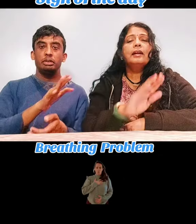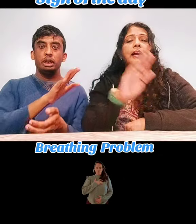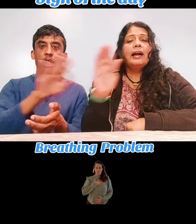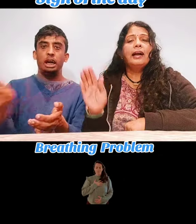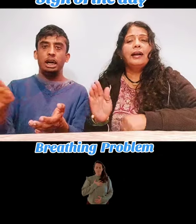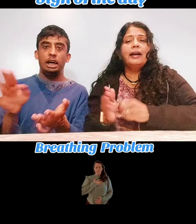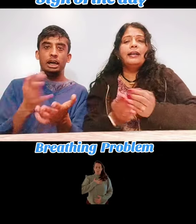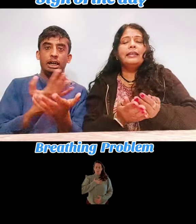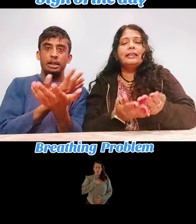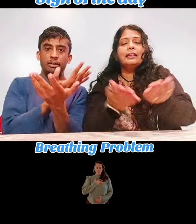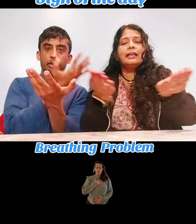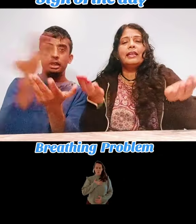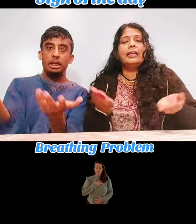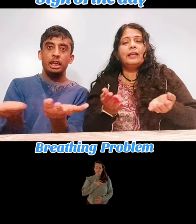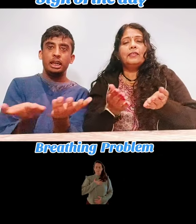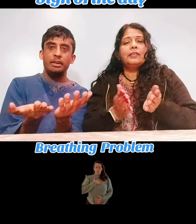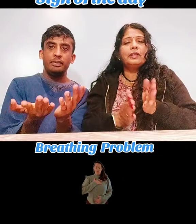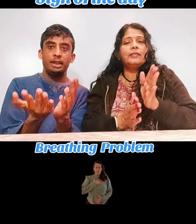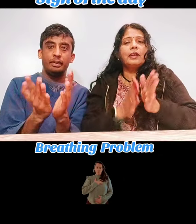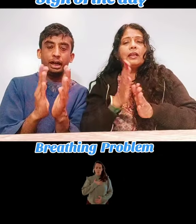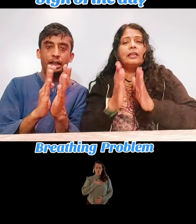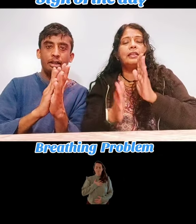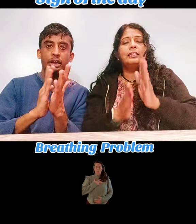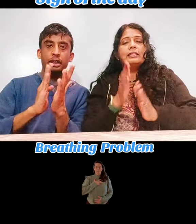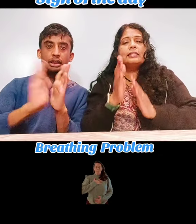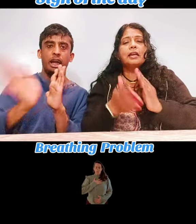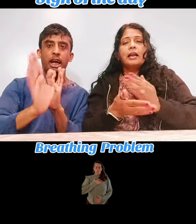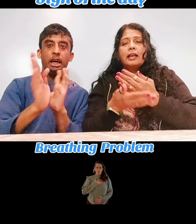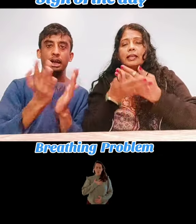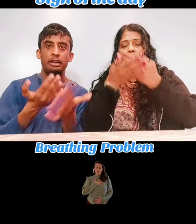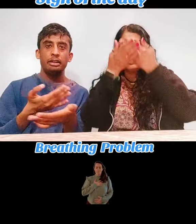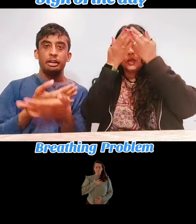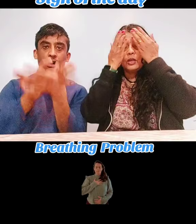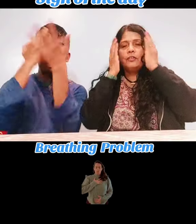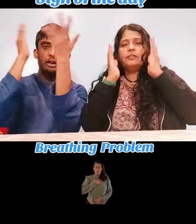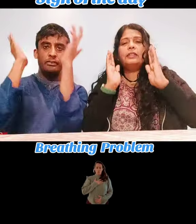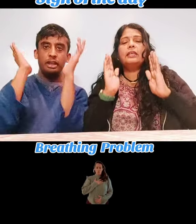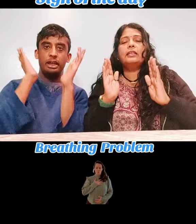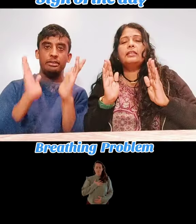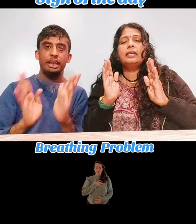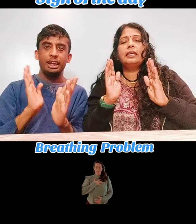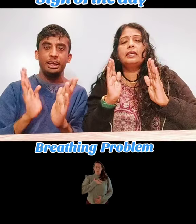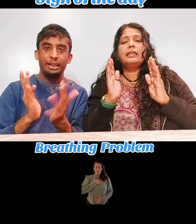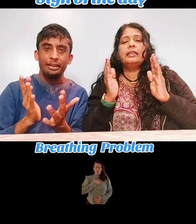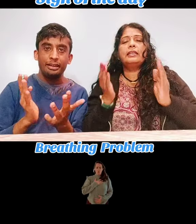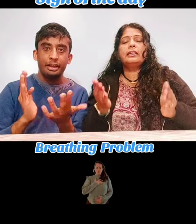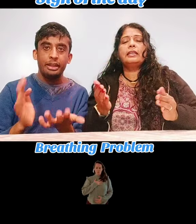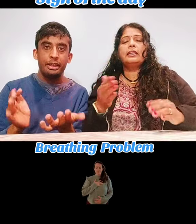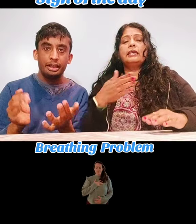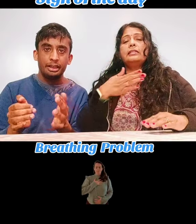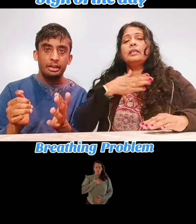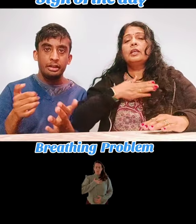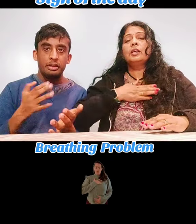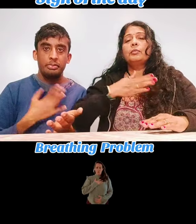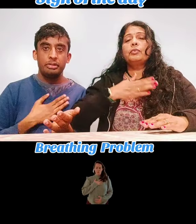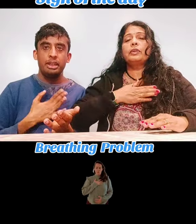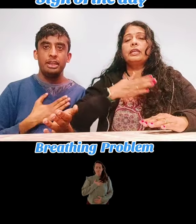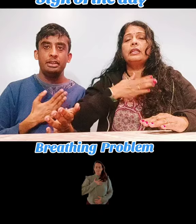Breathing problem. Hi, everyone. Sign of the day